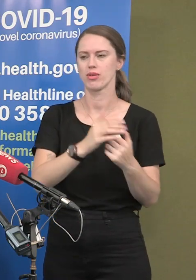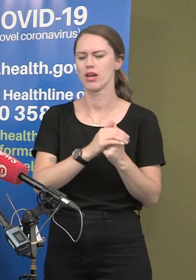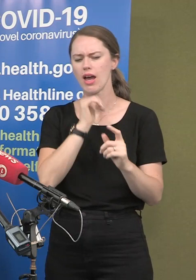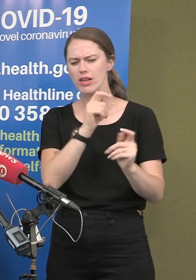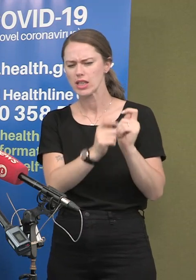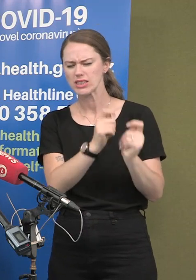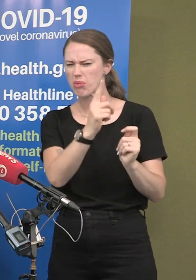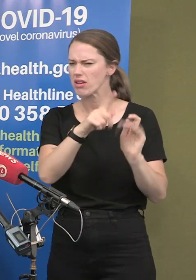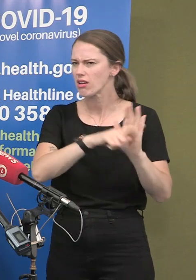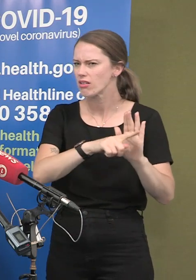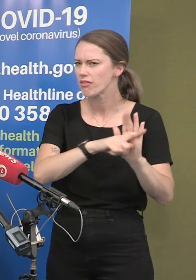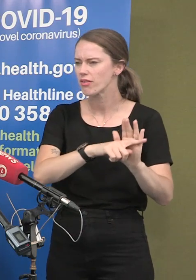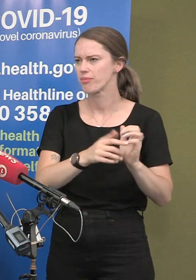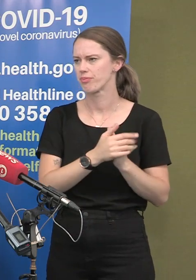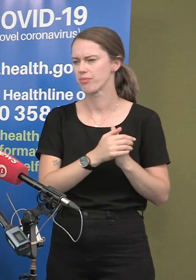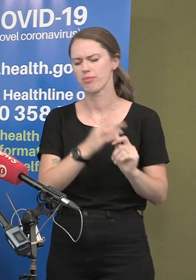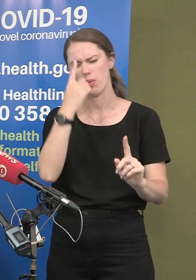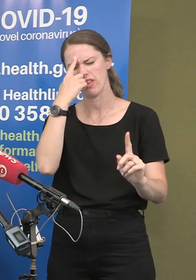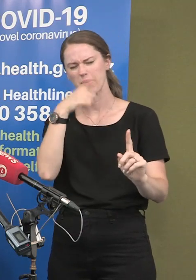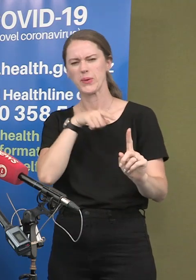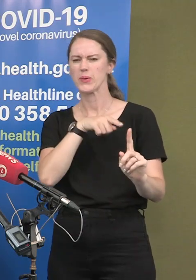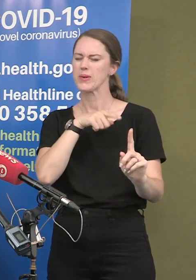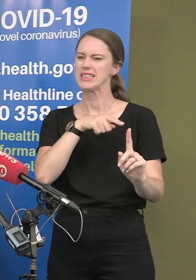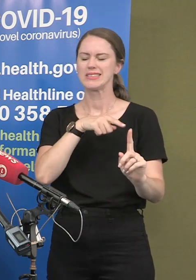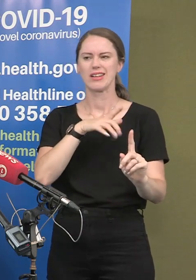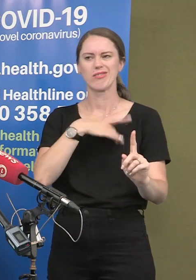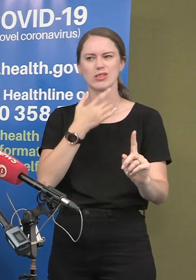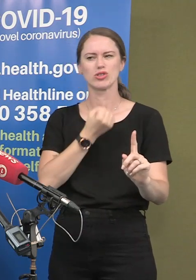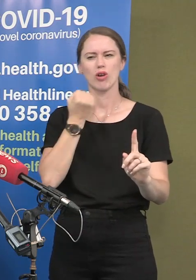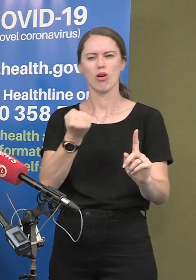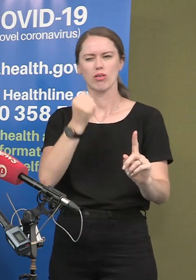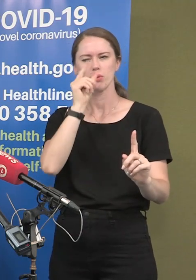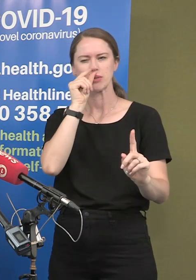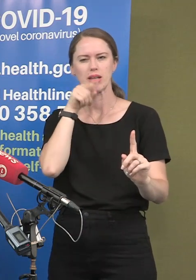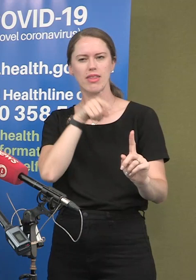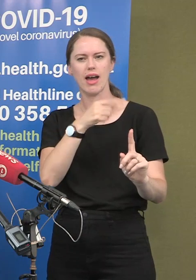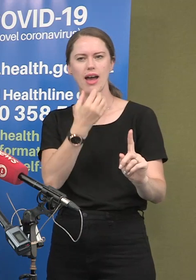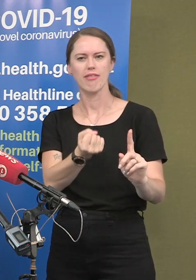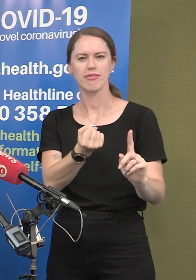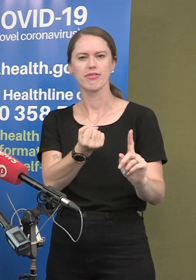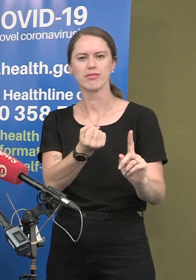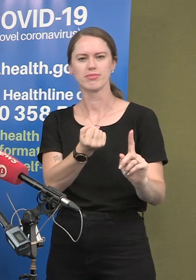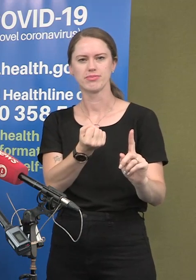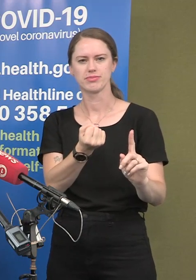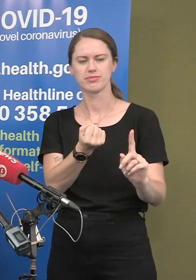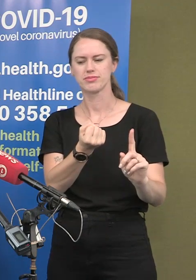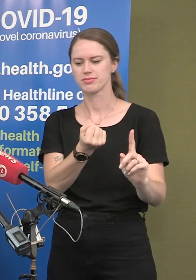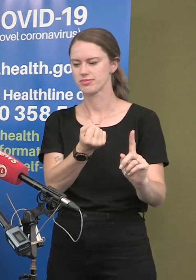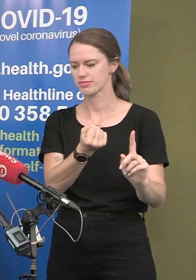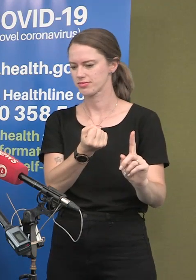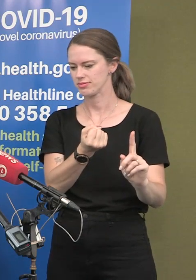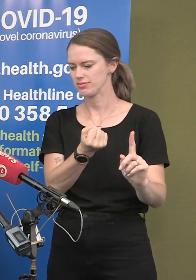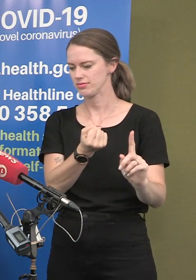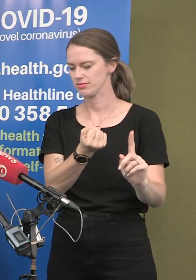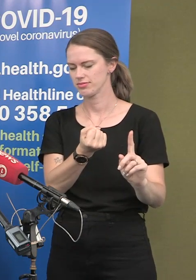If the testing is negative and we think still that there's a strong clinical suspicion based on the travel history and